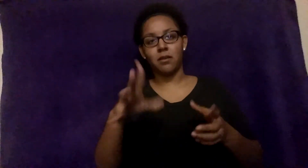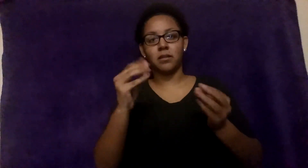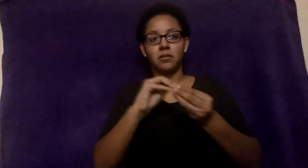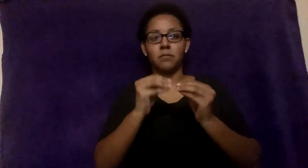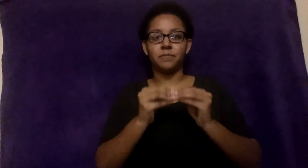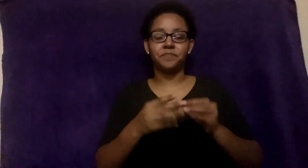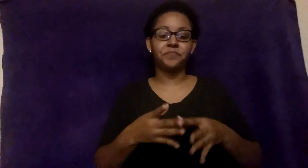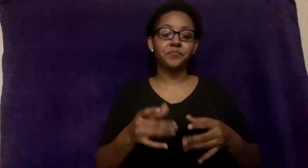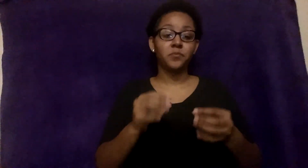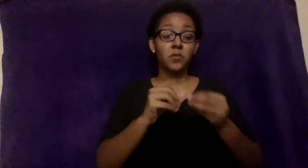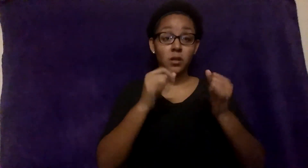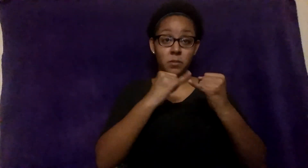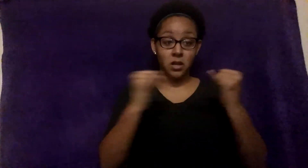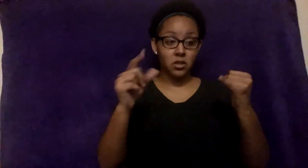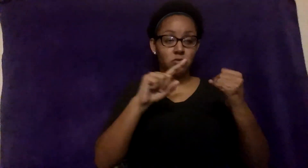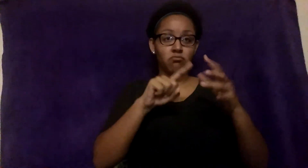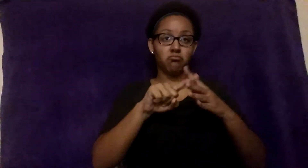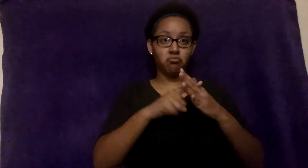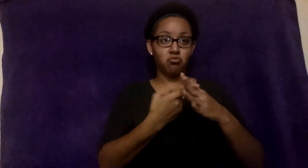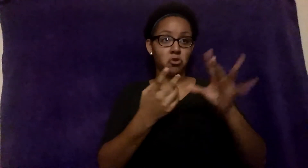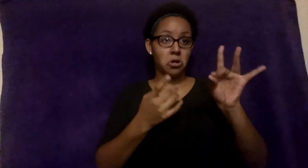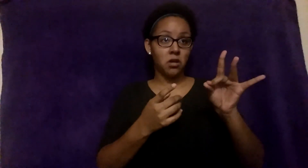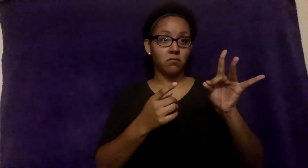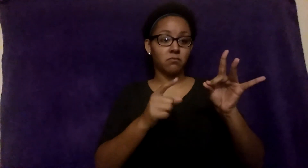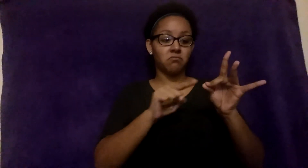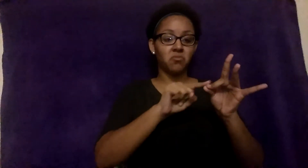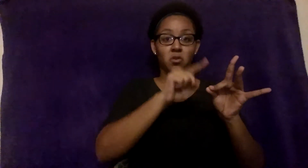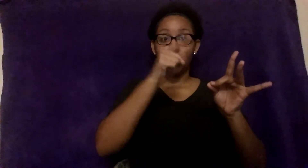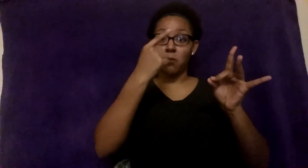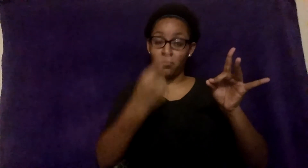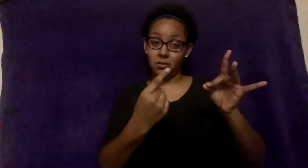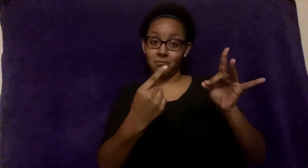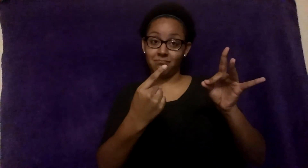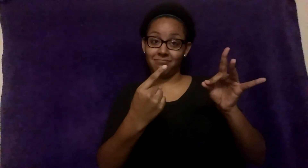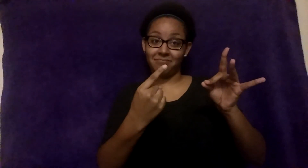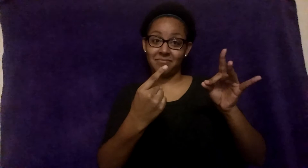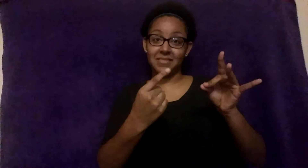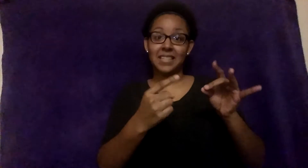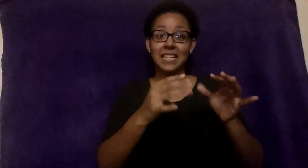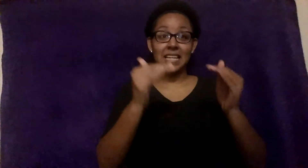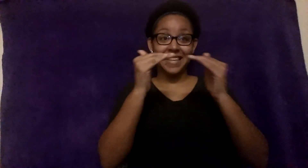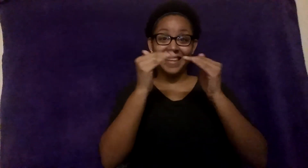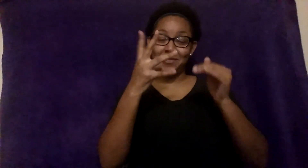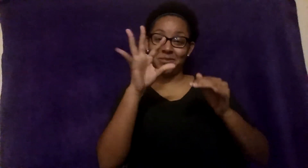8, and you add 1. 8 plus 1 is equal to 9.